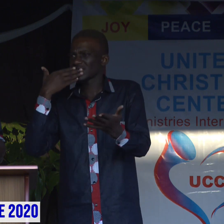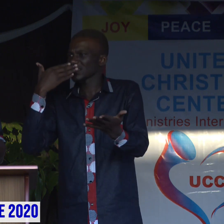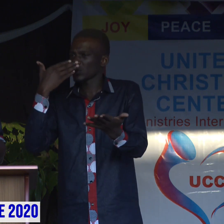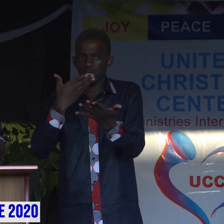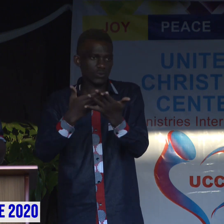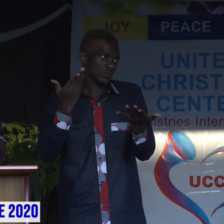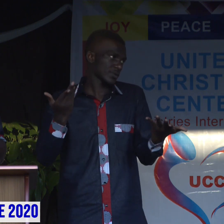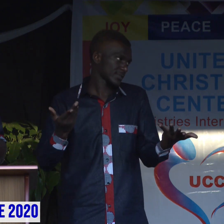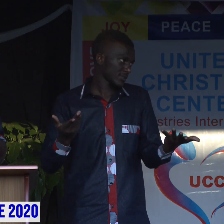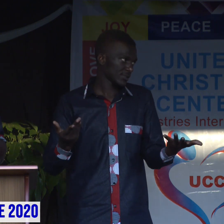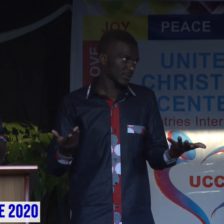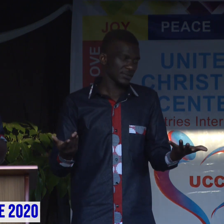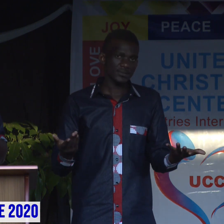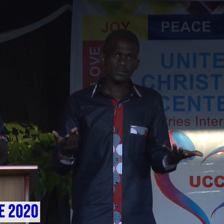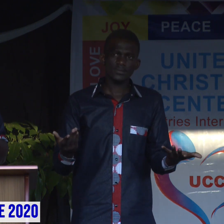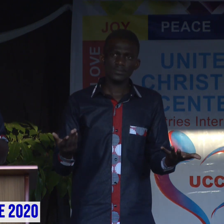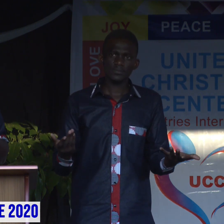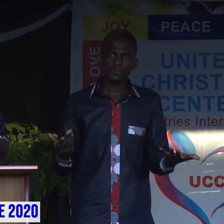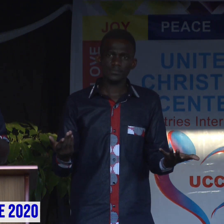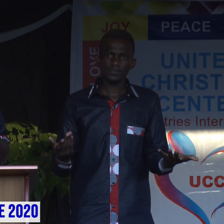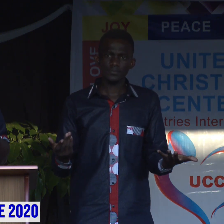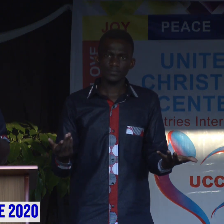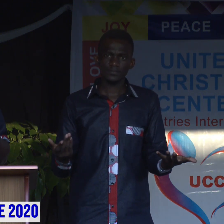whatever comes out of you is going to be good.